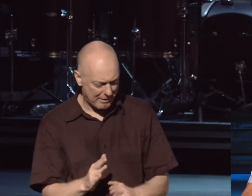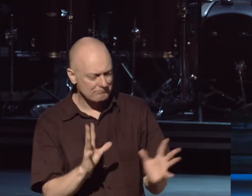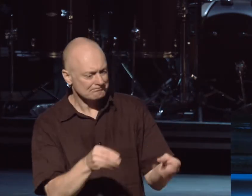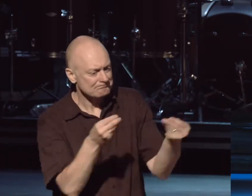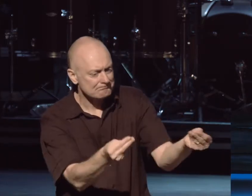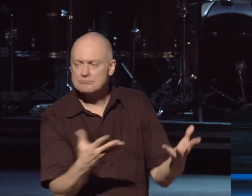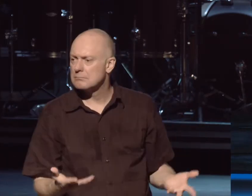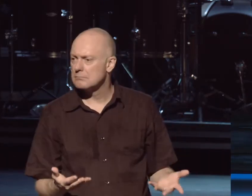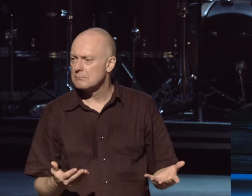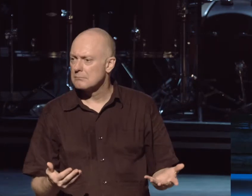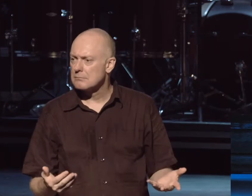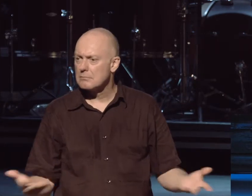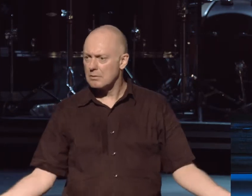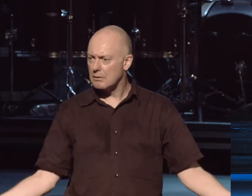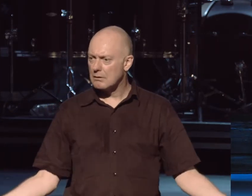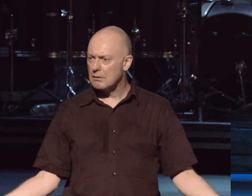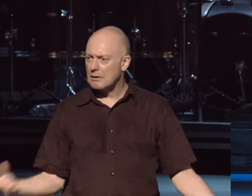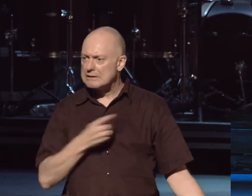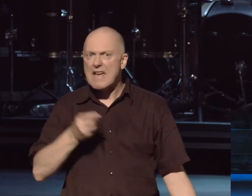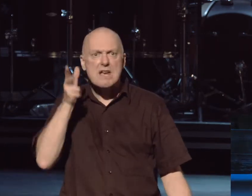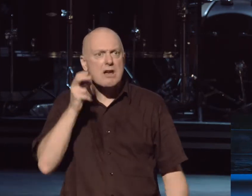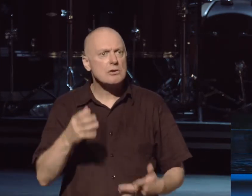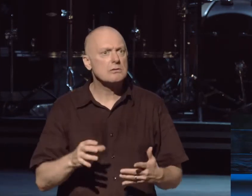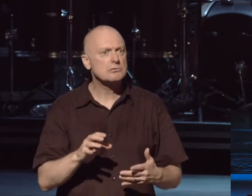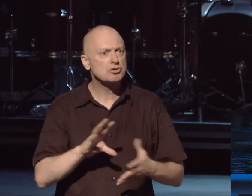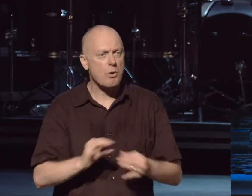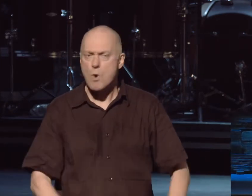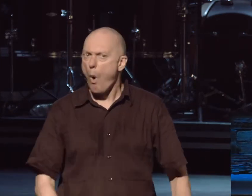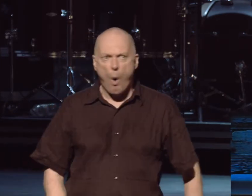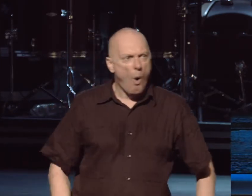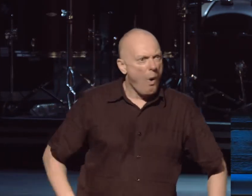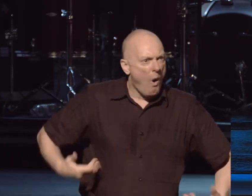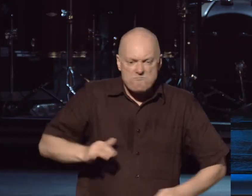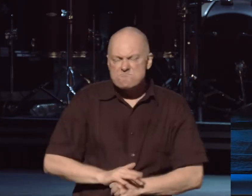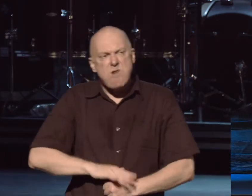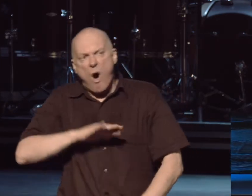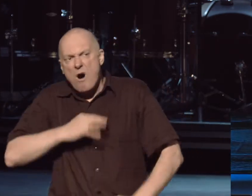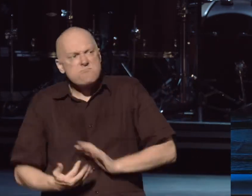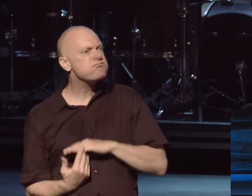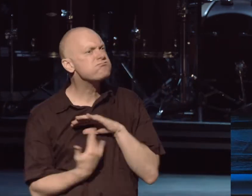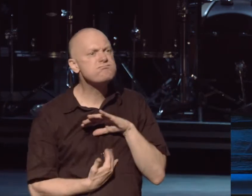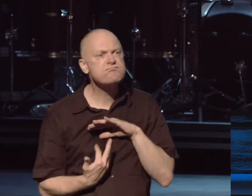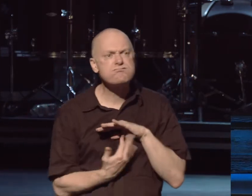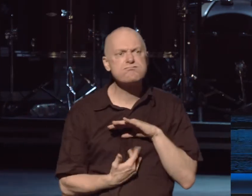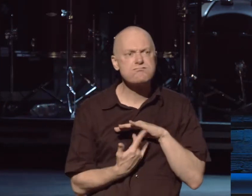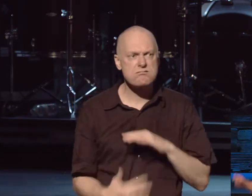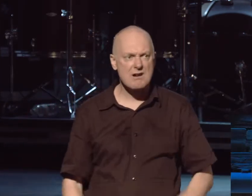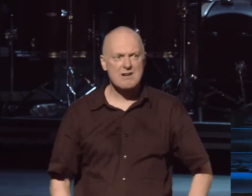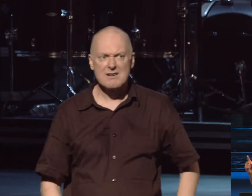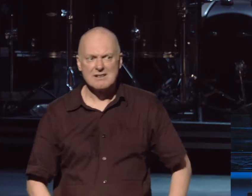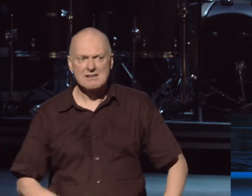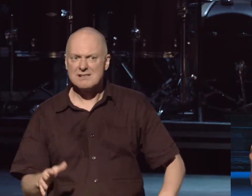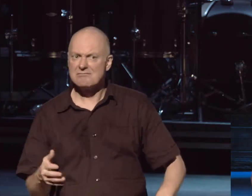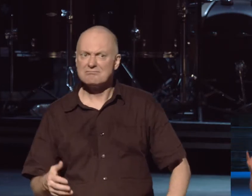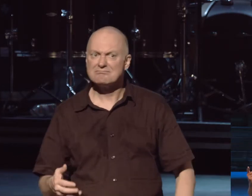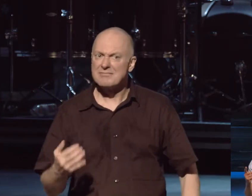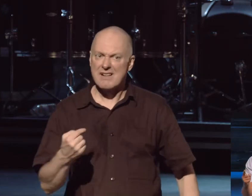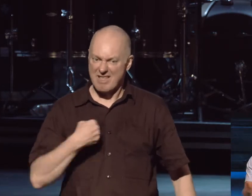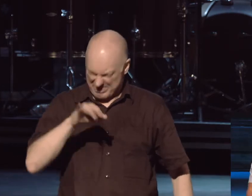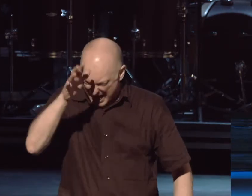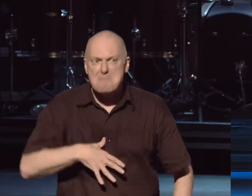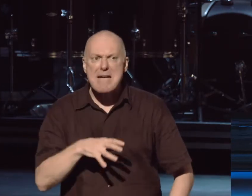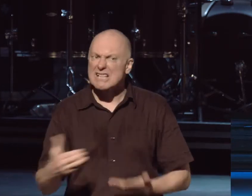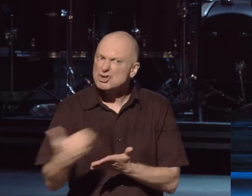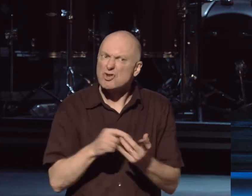What do you think about that, David? David hears the story. He's incensed. He's indignant. He's furious. And he says, as the Lord lived, that man deserves to